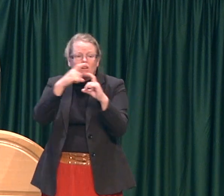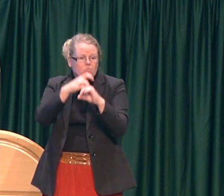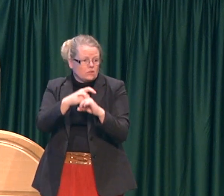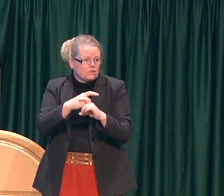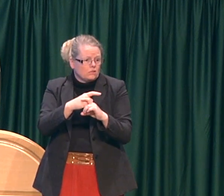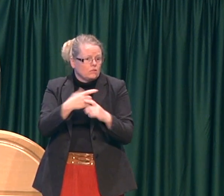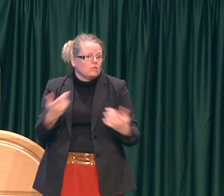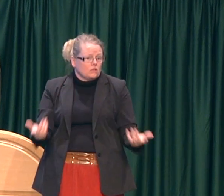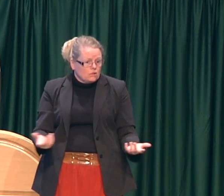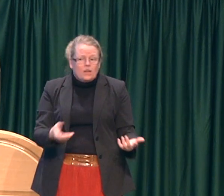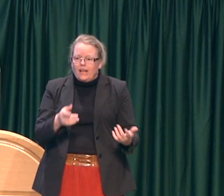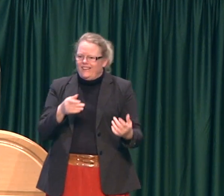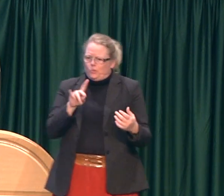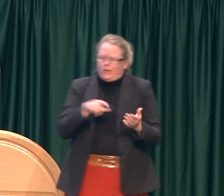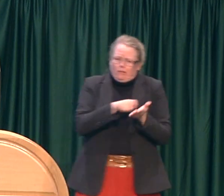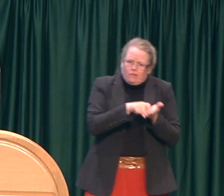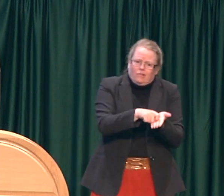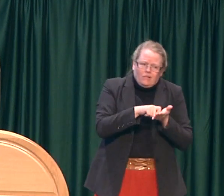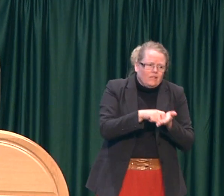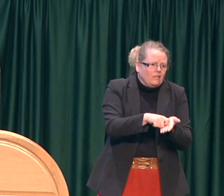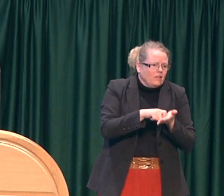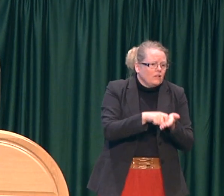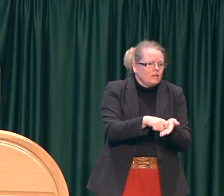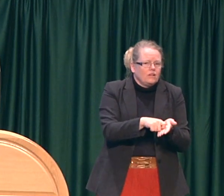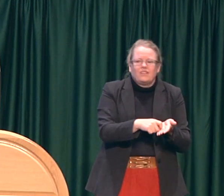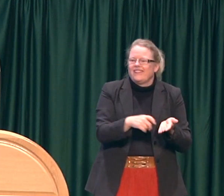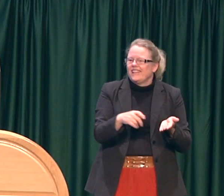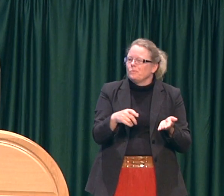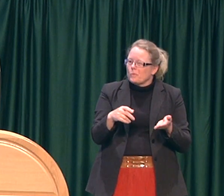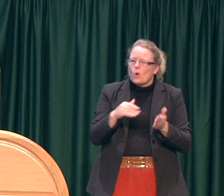medical situation where very complex information is communicated.